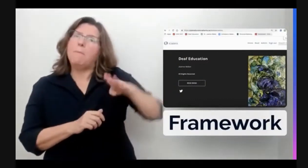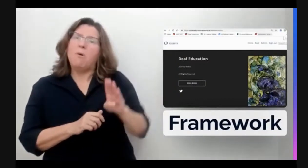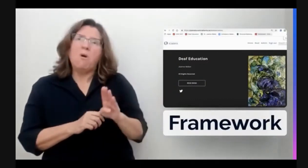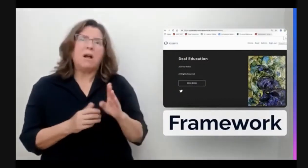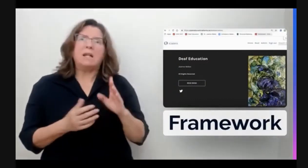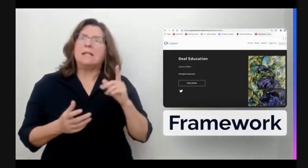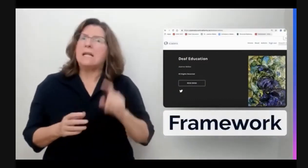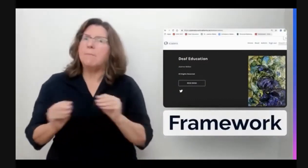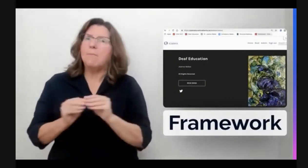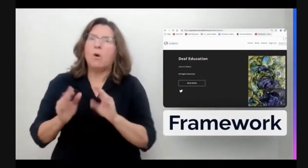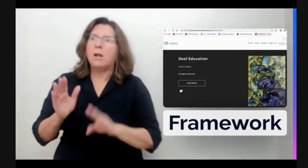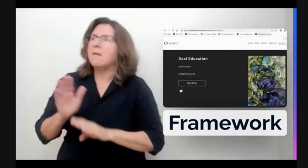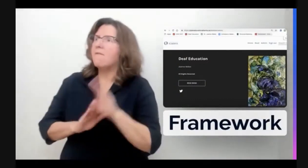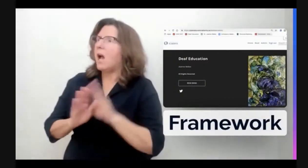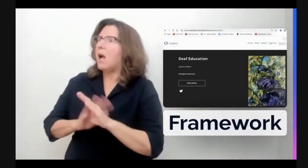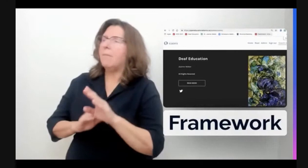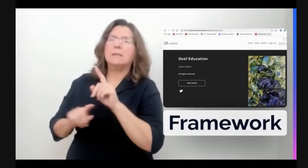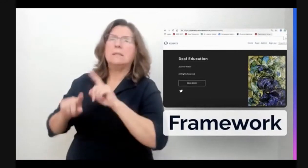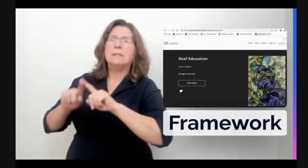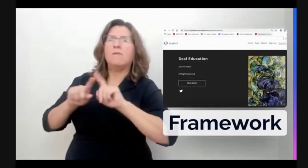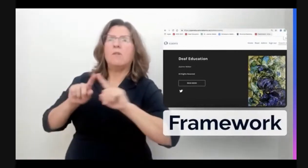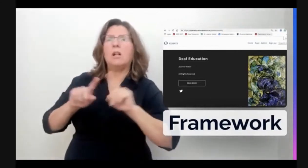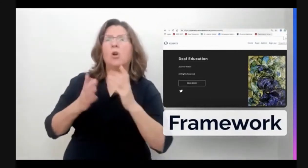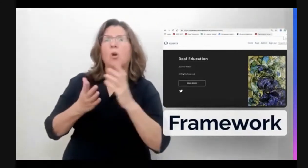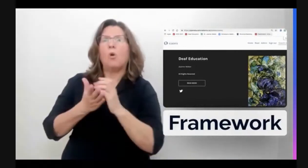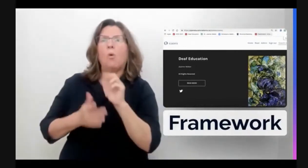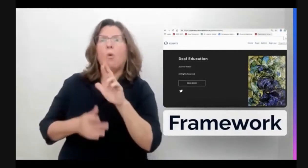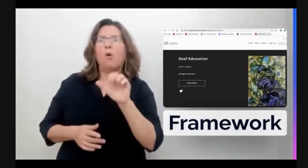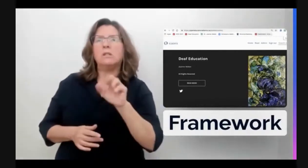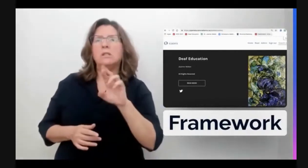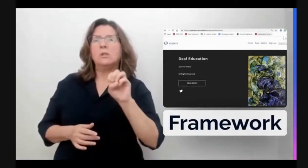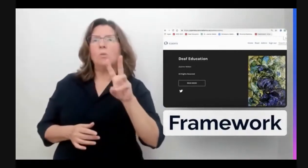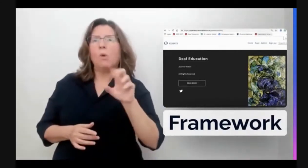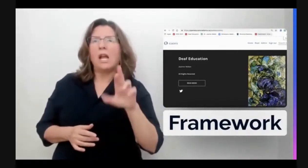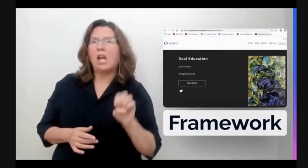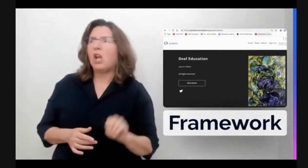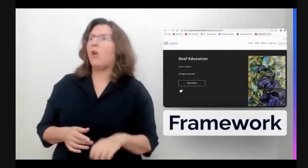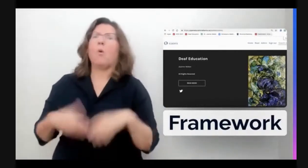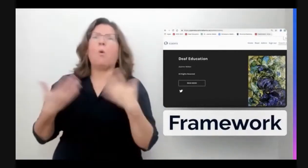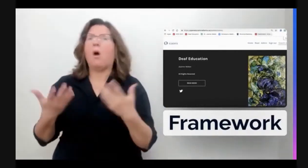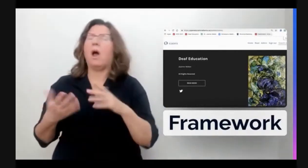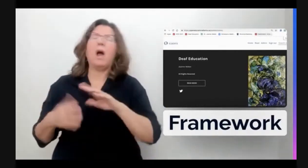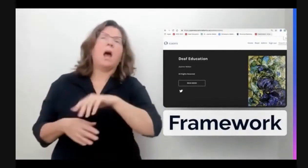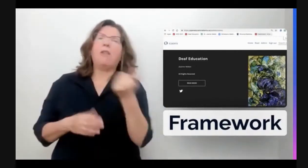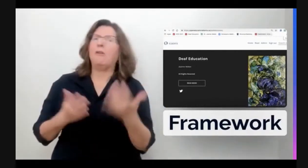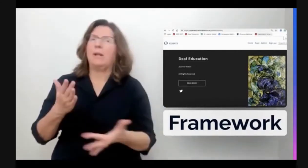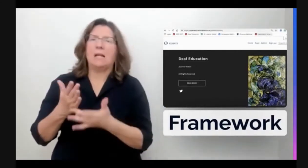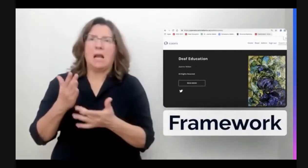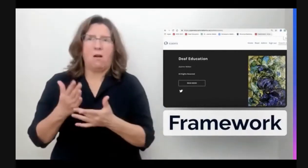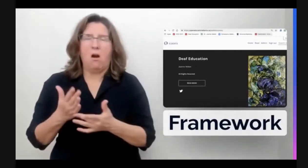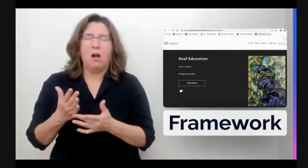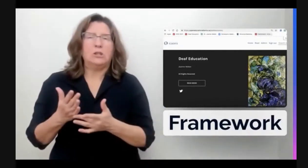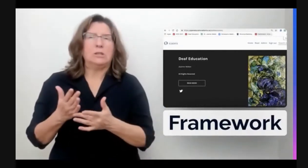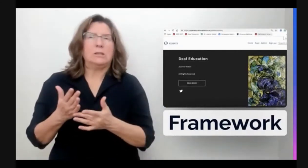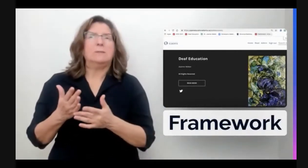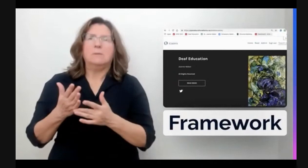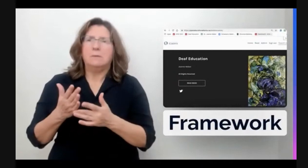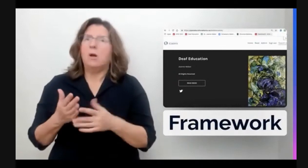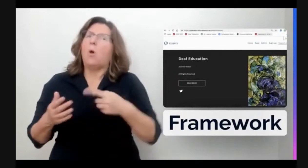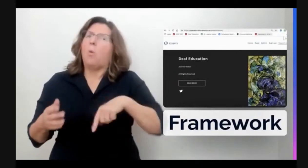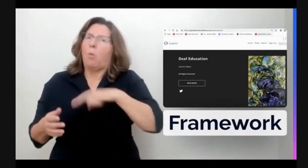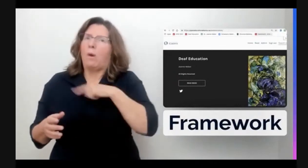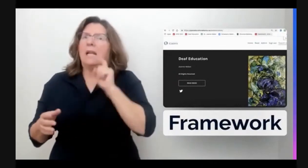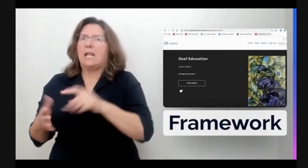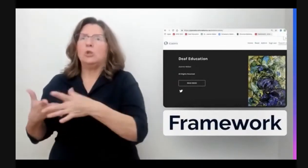There are some things that PressBooks cannot support, such as certain courseware or other